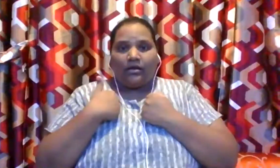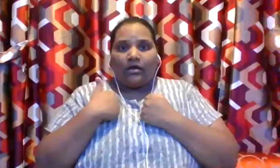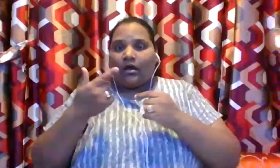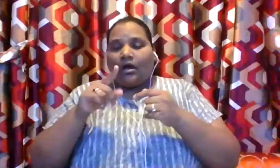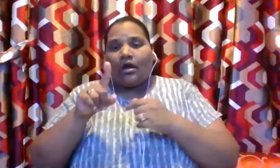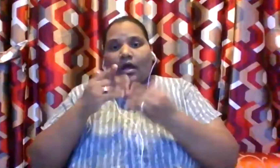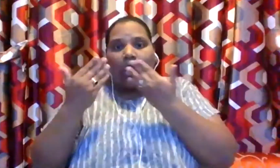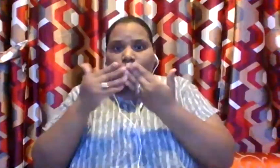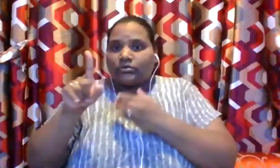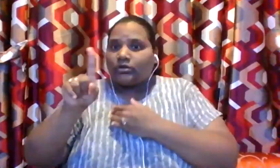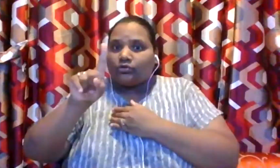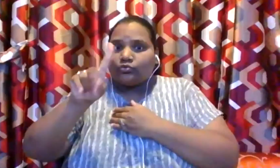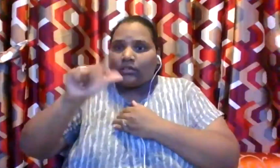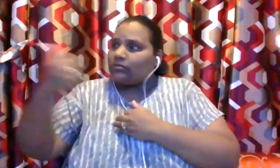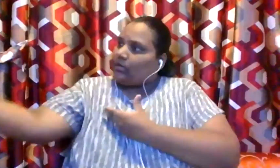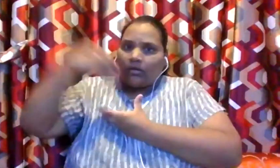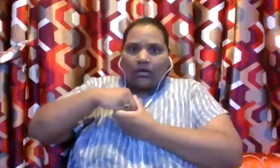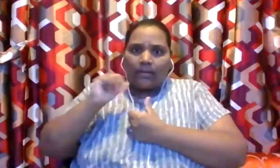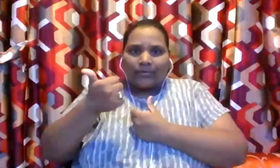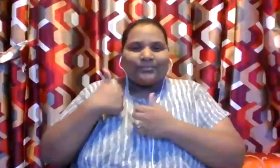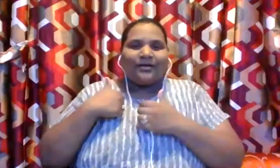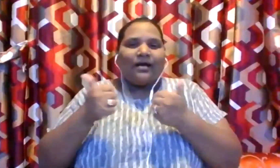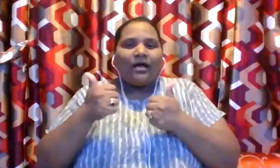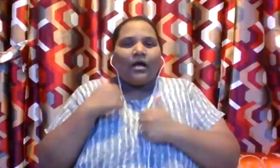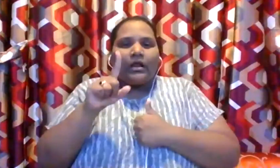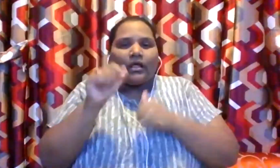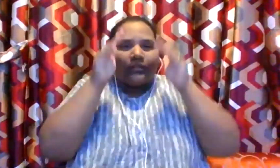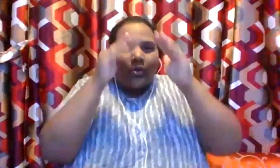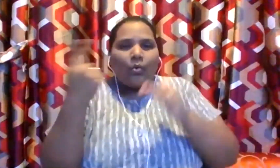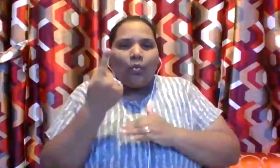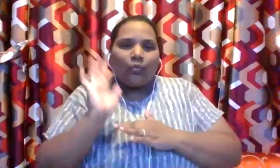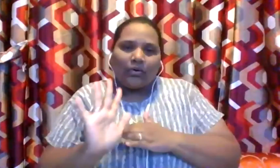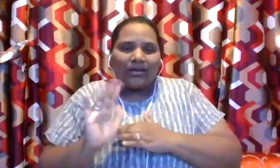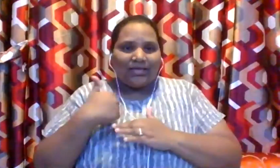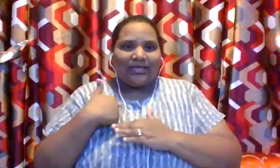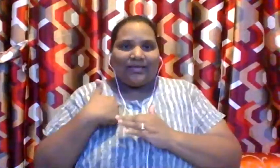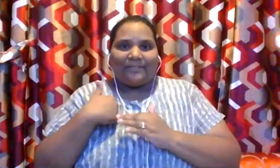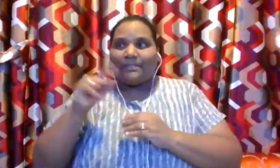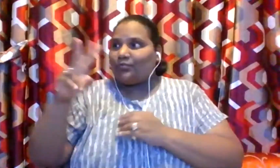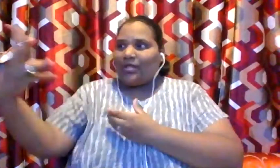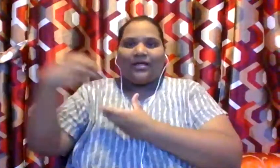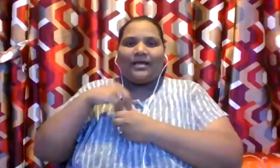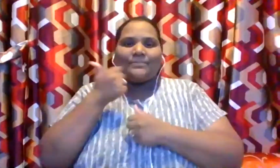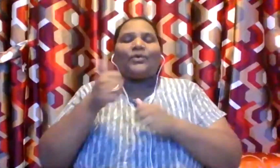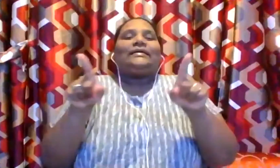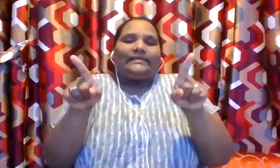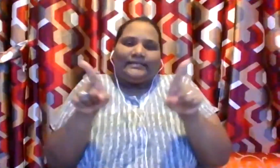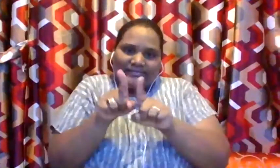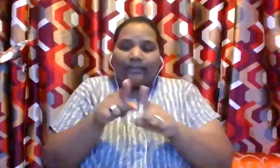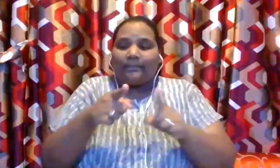it? Similarly, people in those times when Prophet Muhammad came or when Jesus Christ came, the mental level